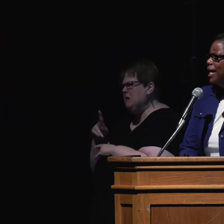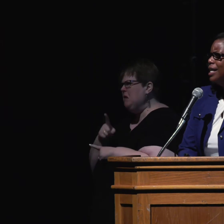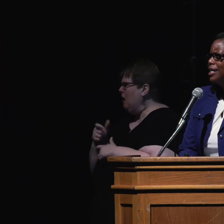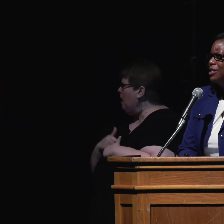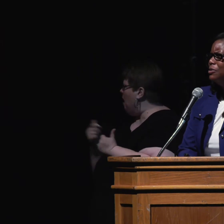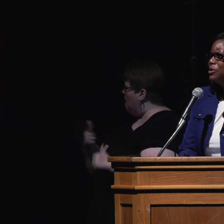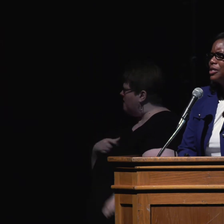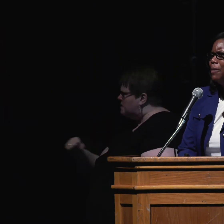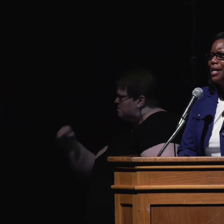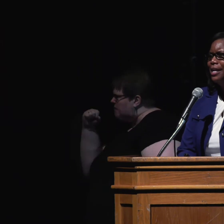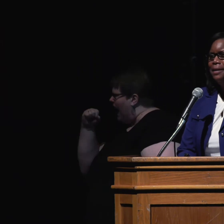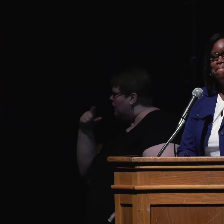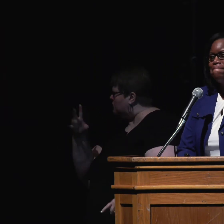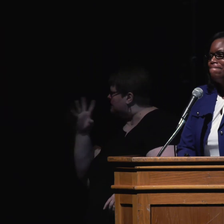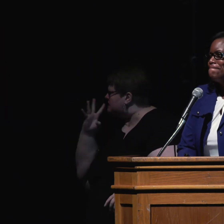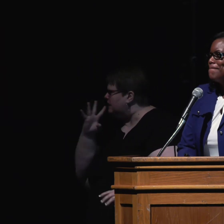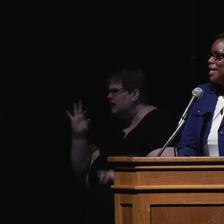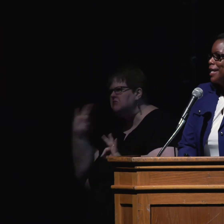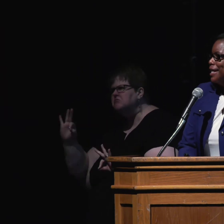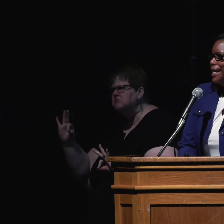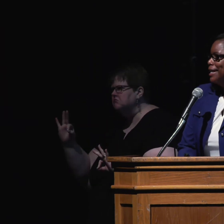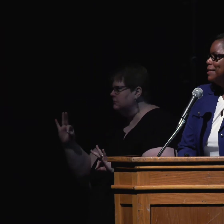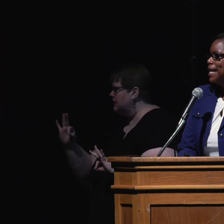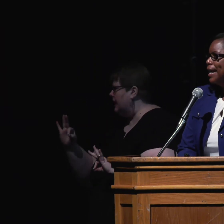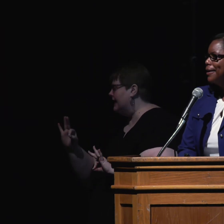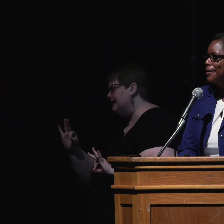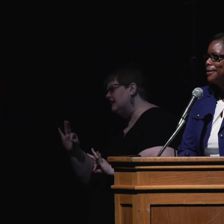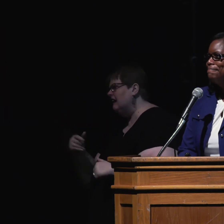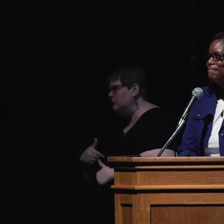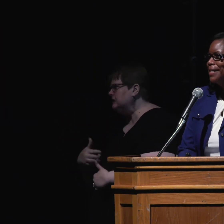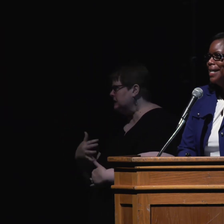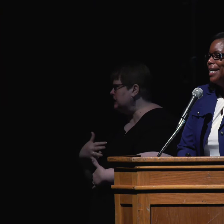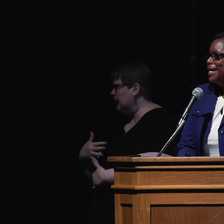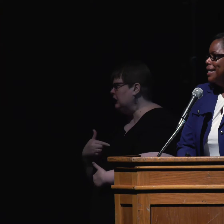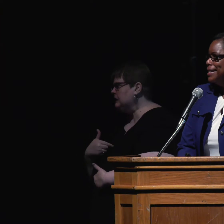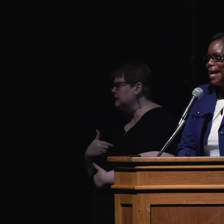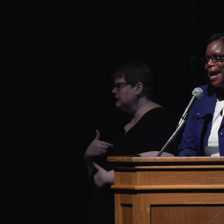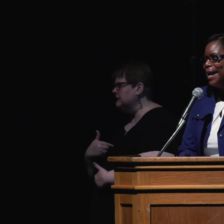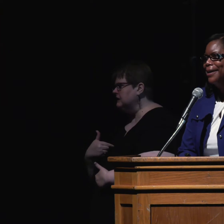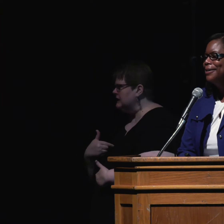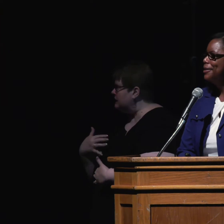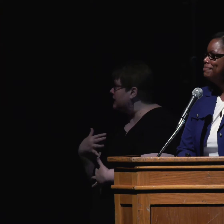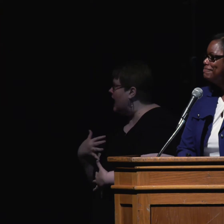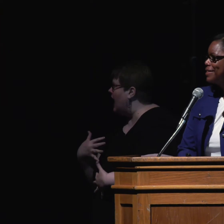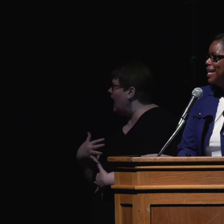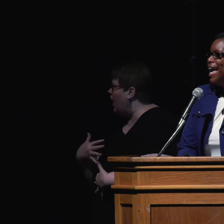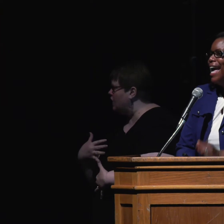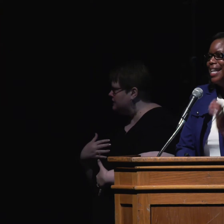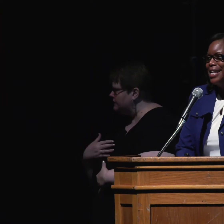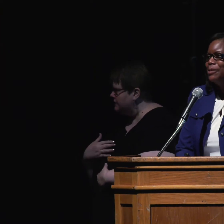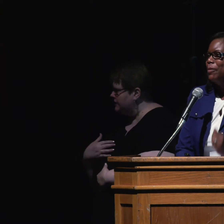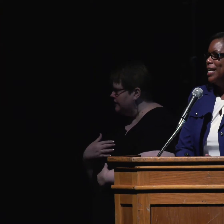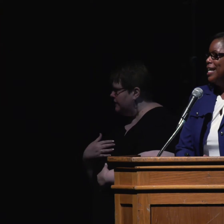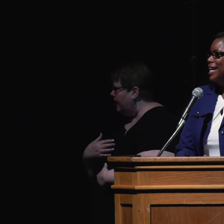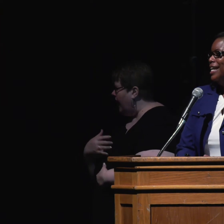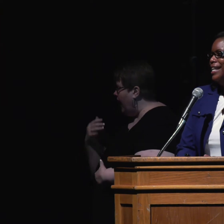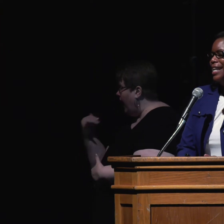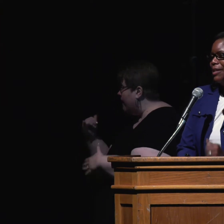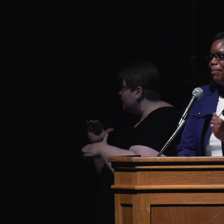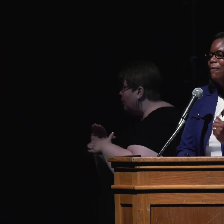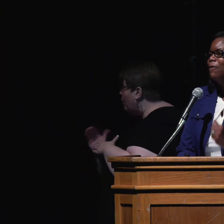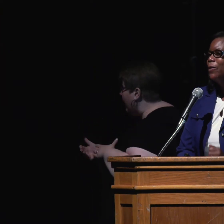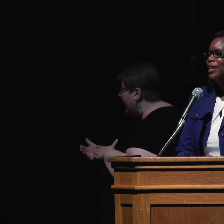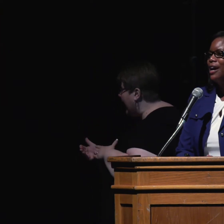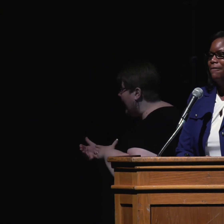grab the mic and you start speaking. I'm scared. Scared. And this